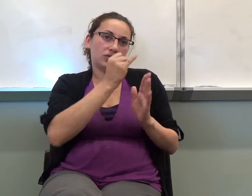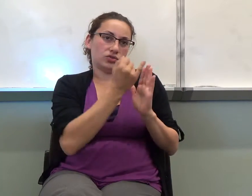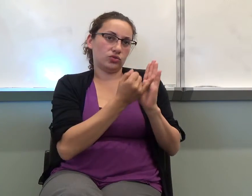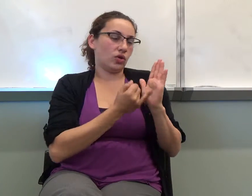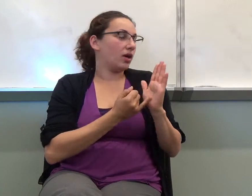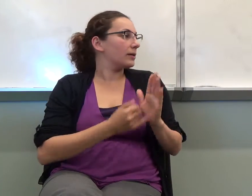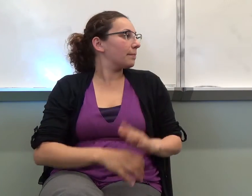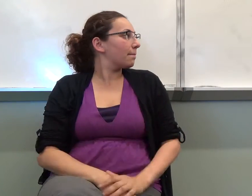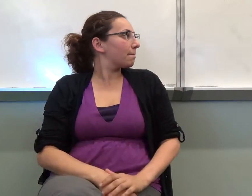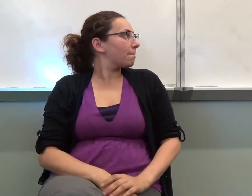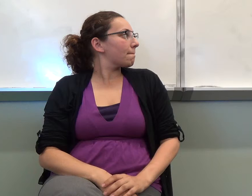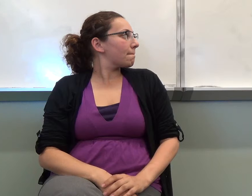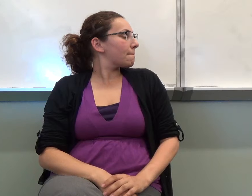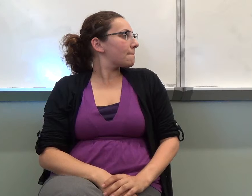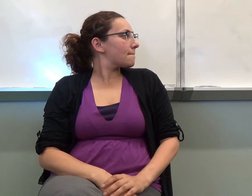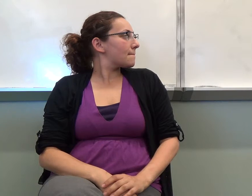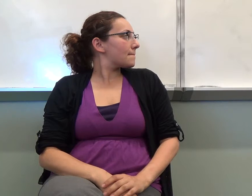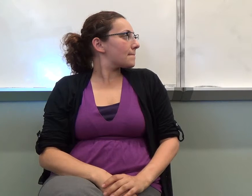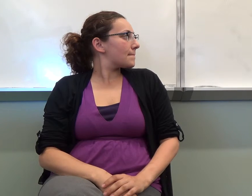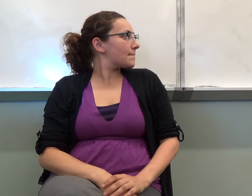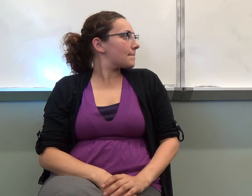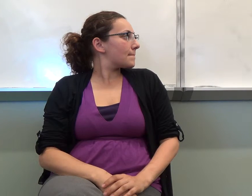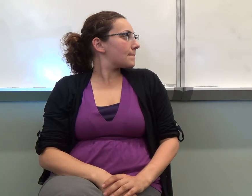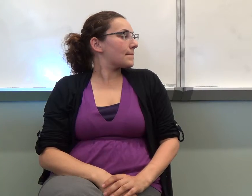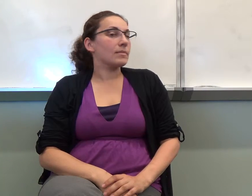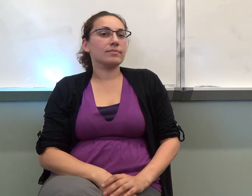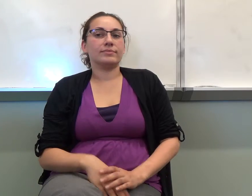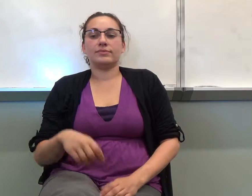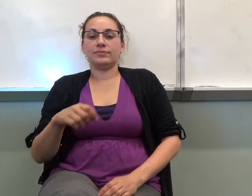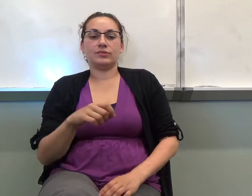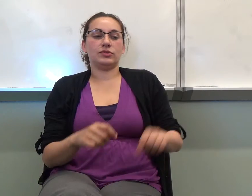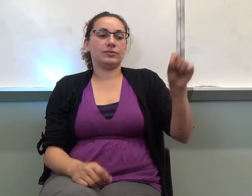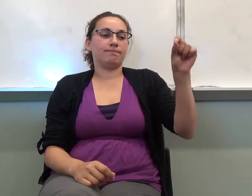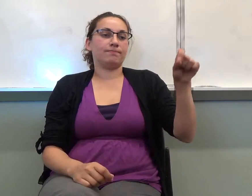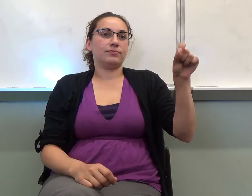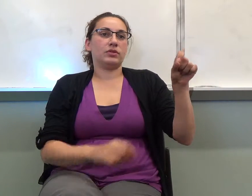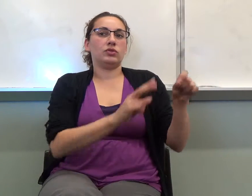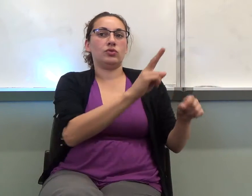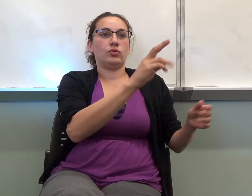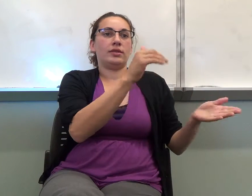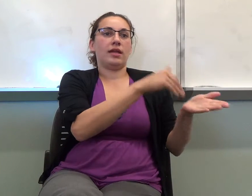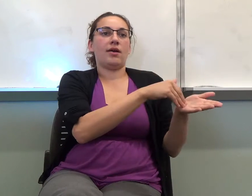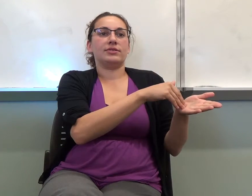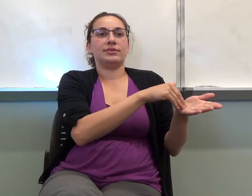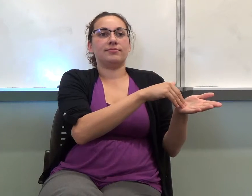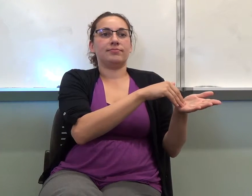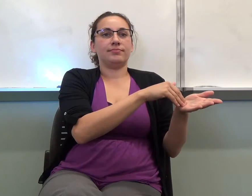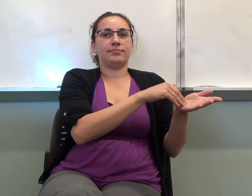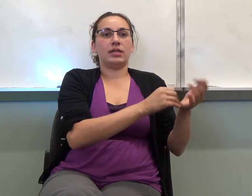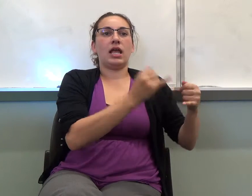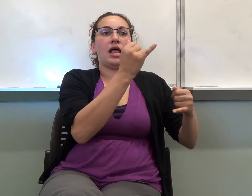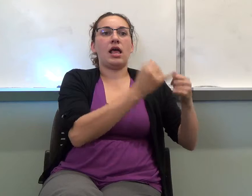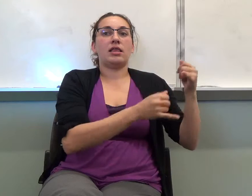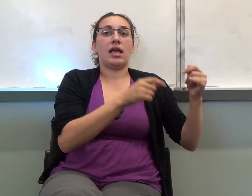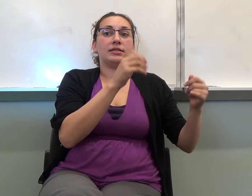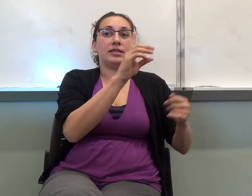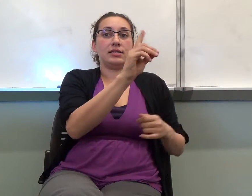Okay, so here we are. Let's say this is 2000 over here. That's the last actual data point we have for the men and the